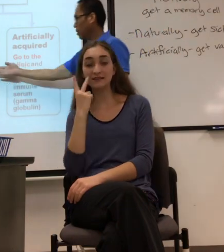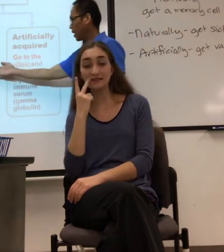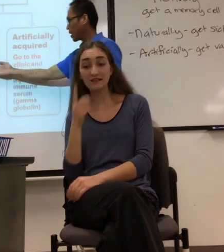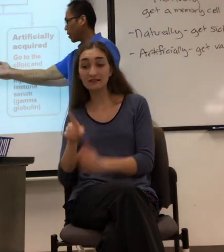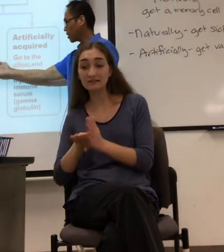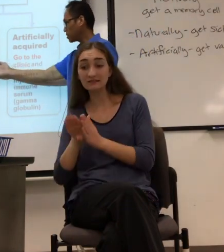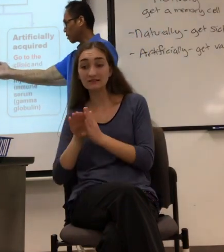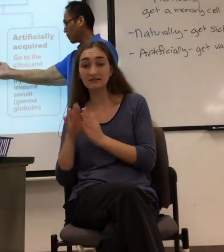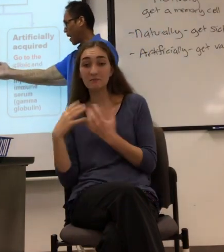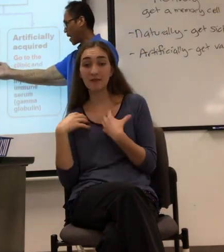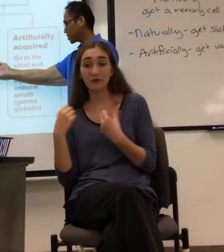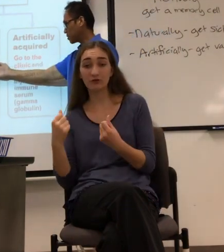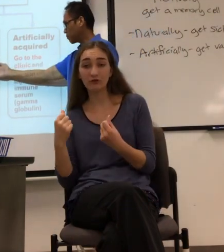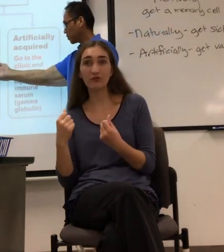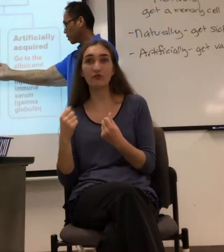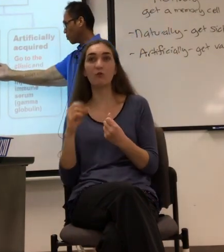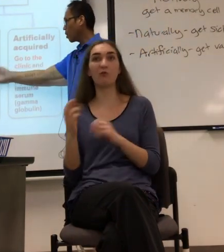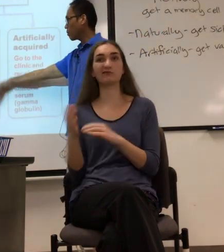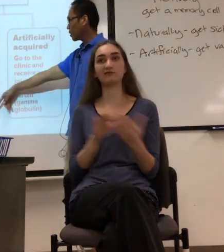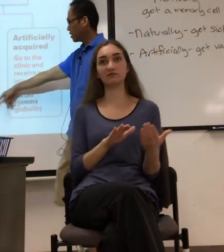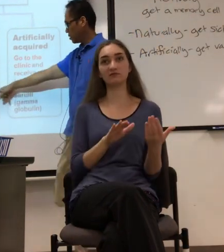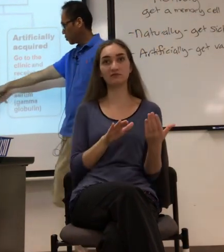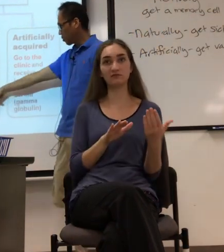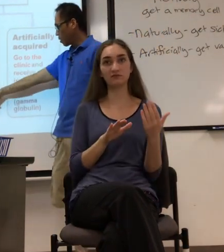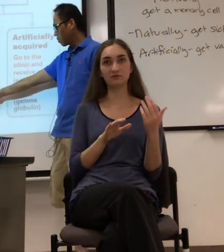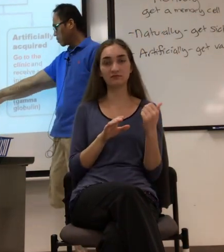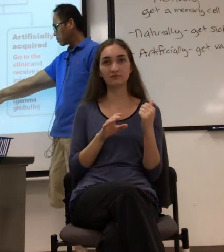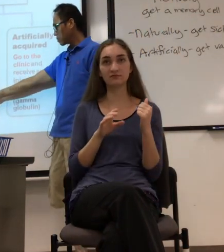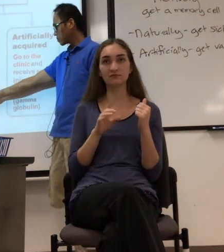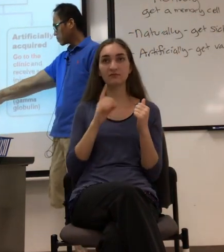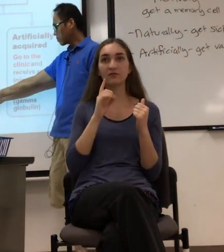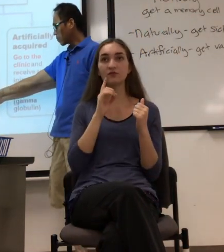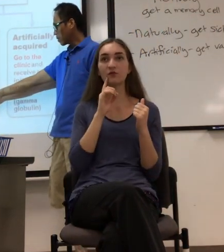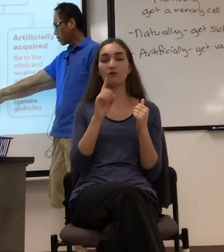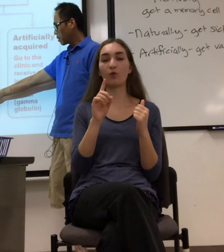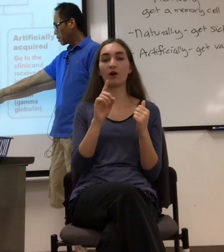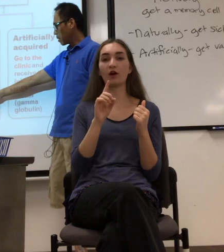mother. Antibodies are passed. Well, in utero,